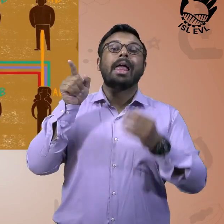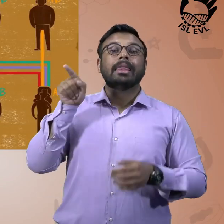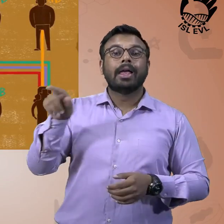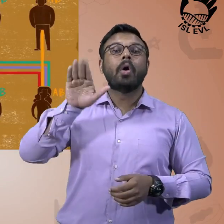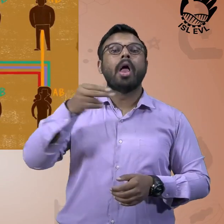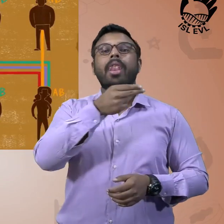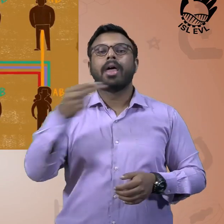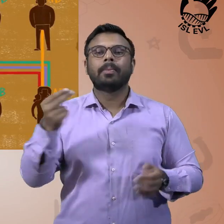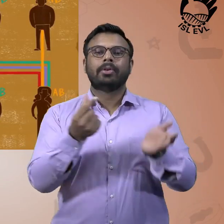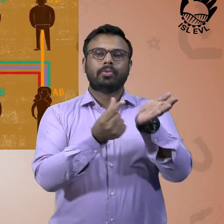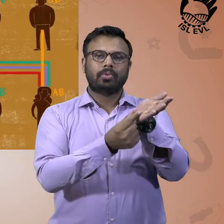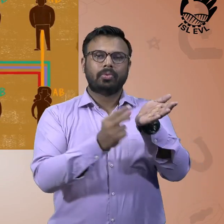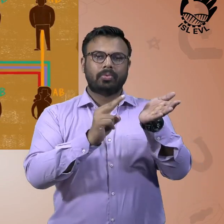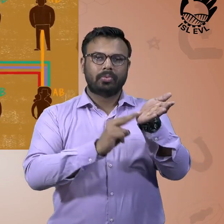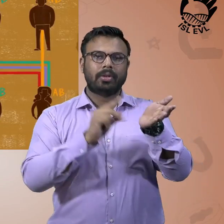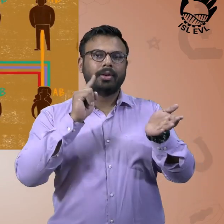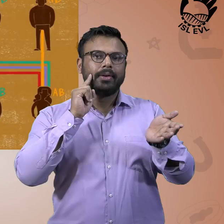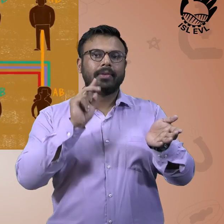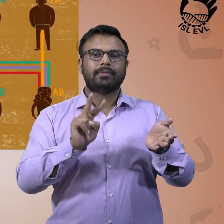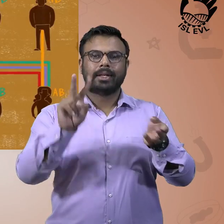to either of the blood groups.